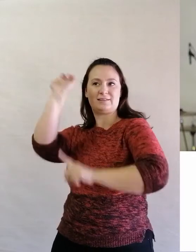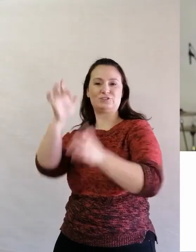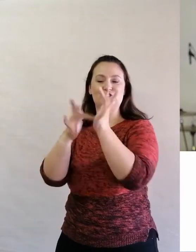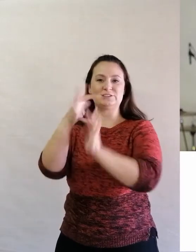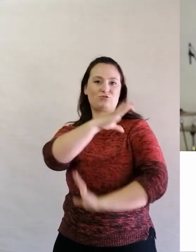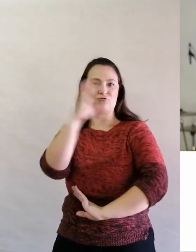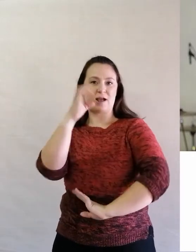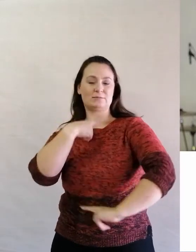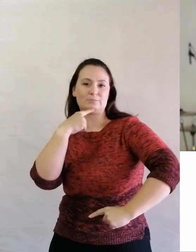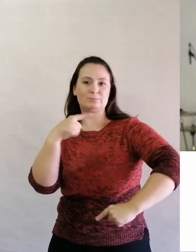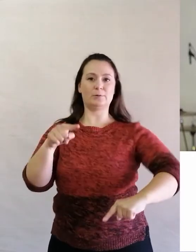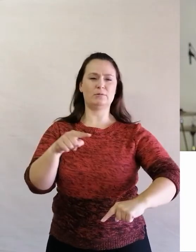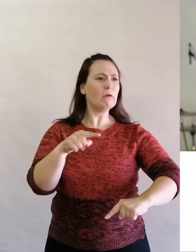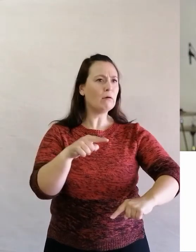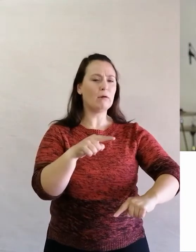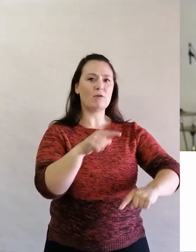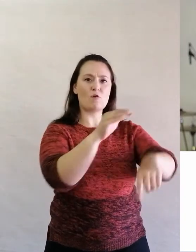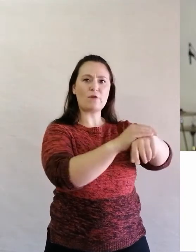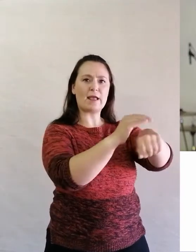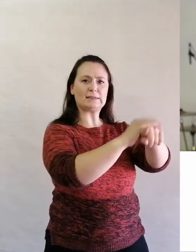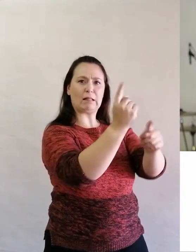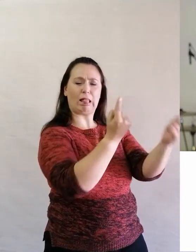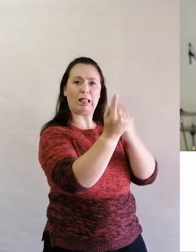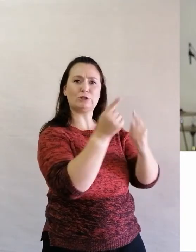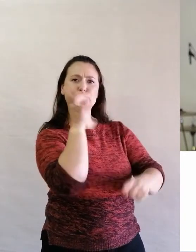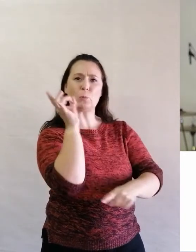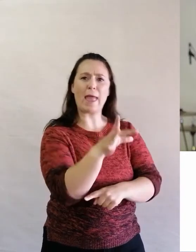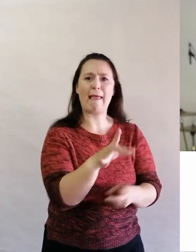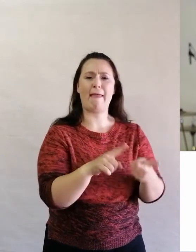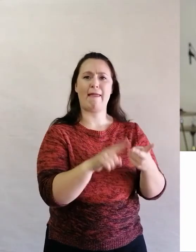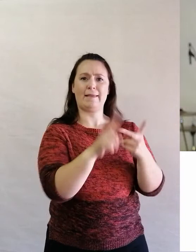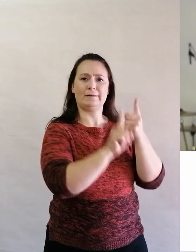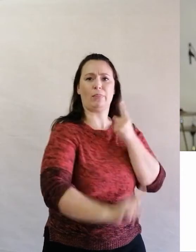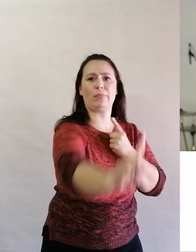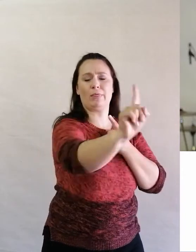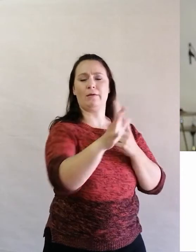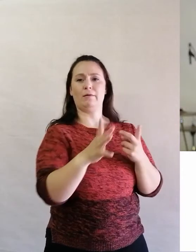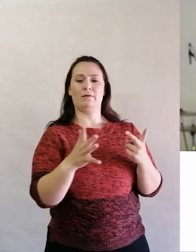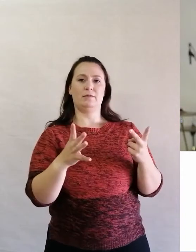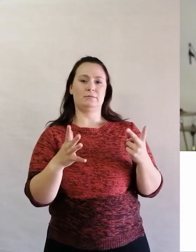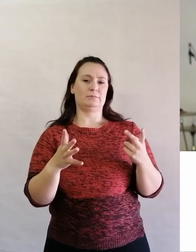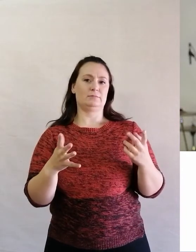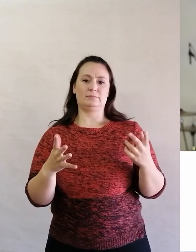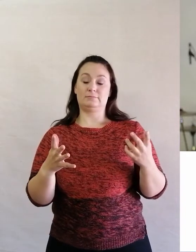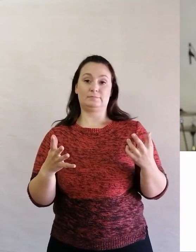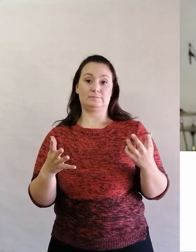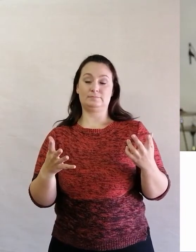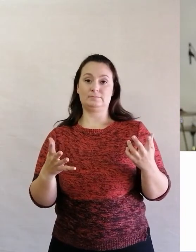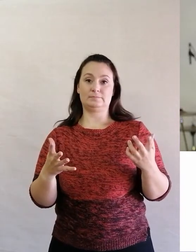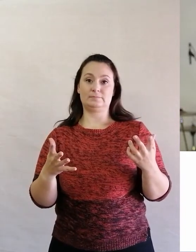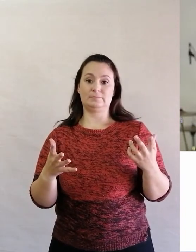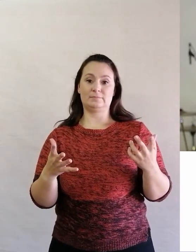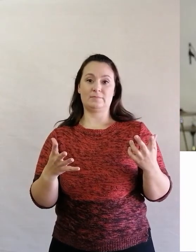Christ, I got a few bad mouths. I got people swearing at me. I got people abandoning me. For some reason, there was this